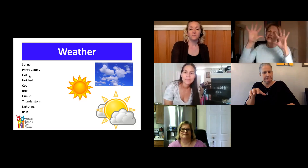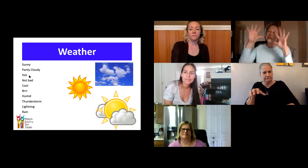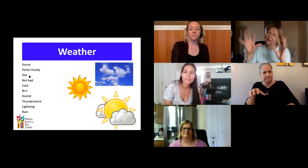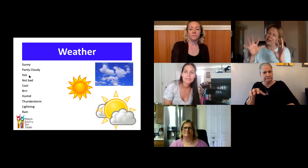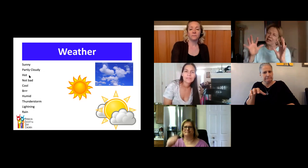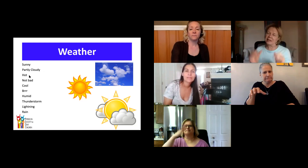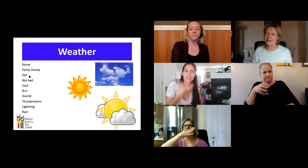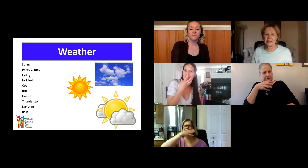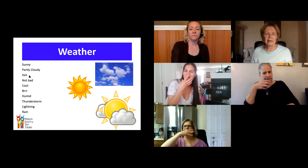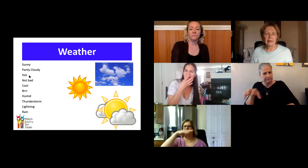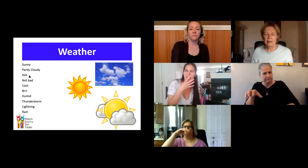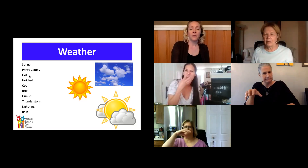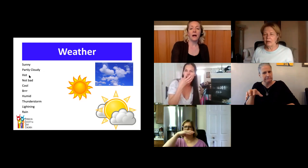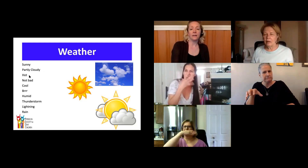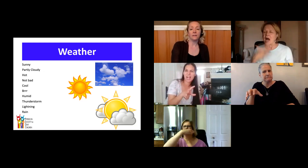Hot.